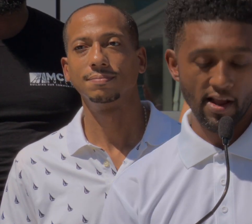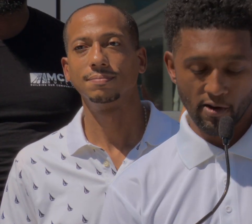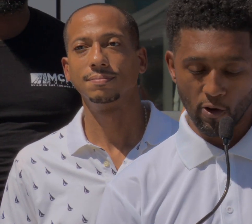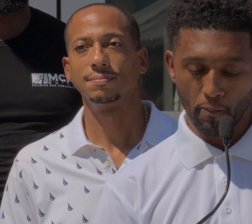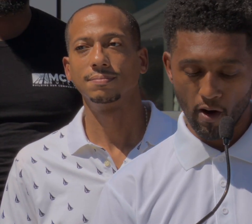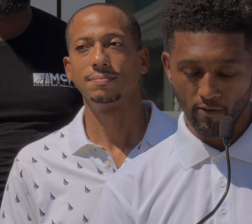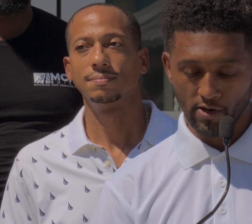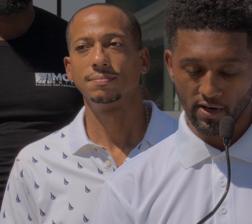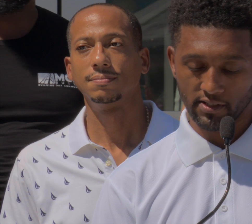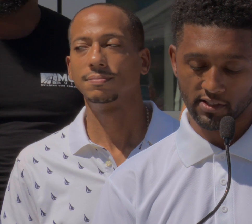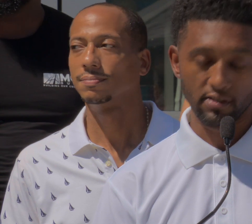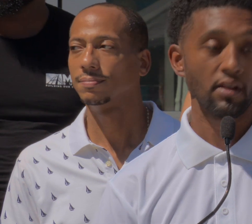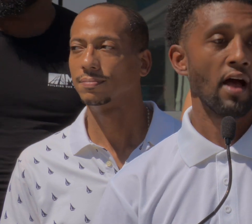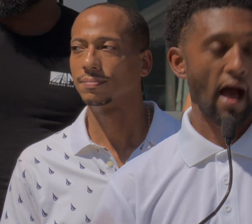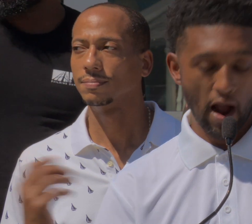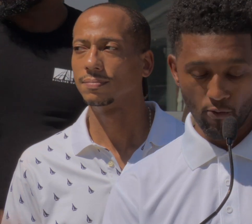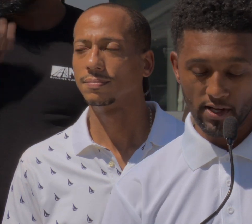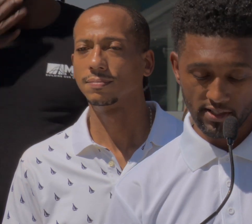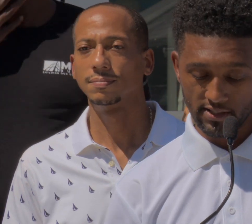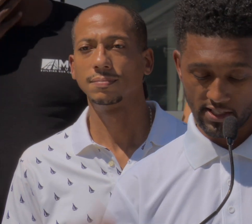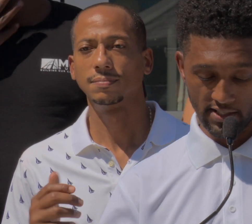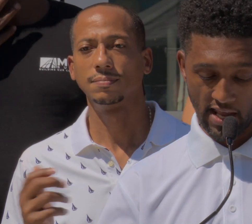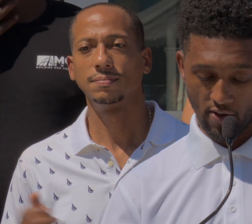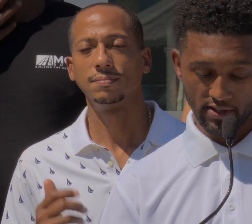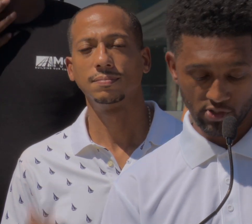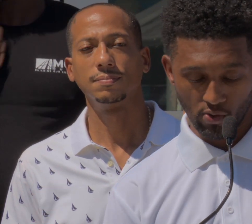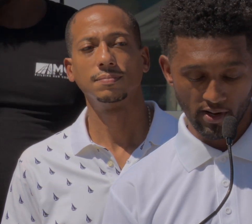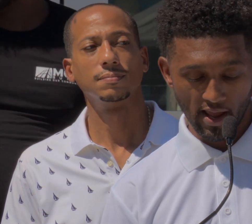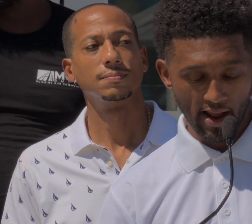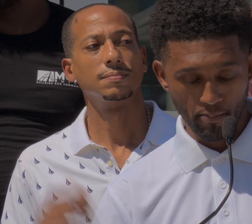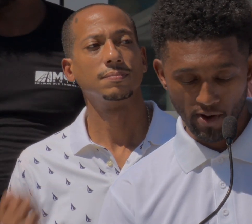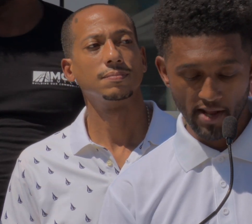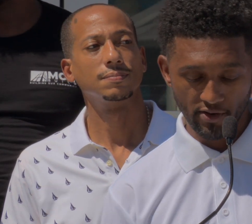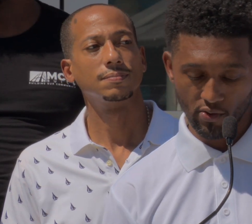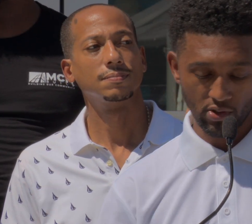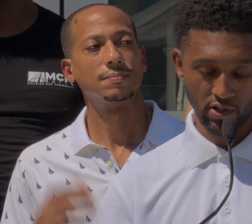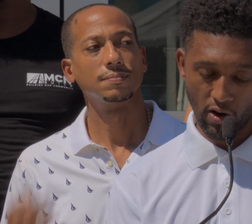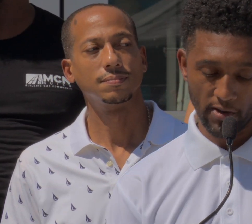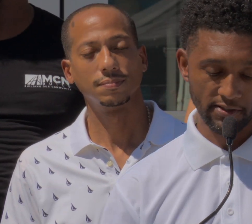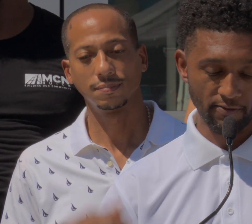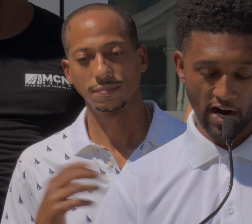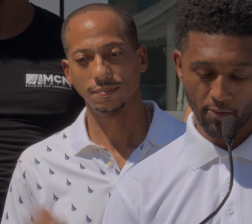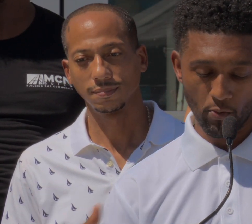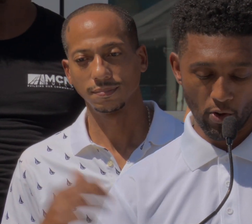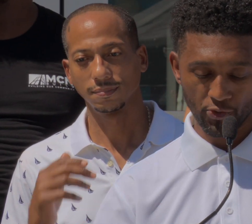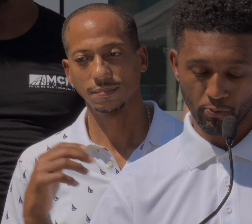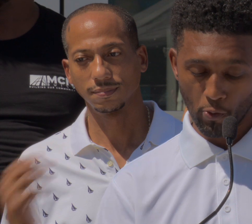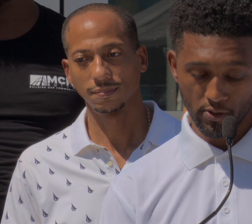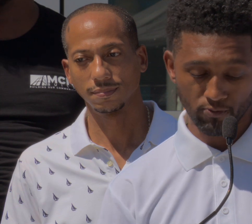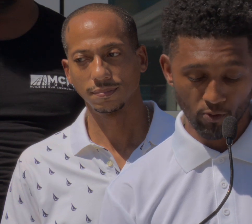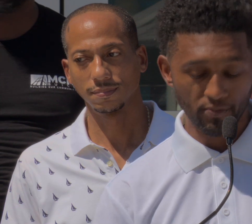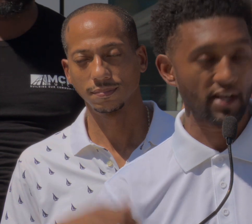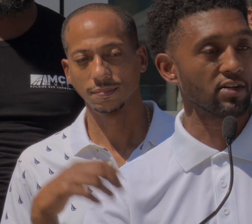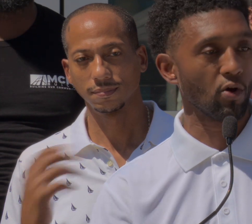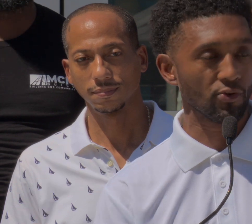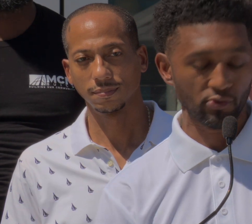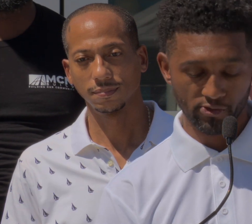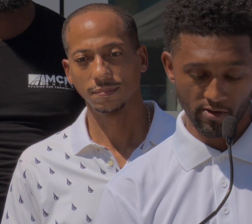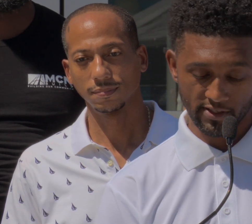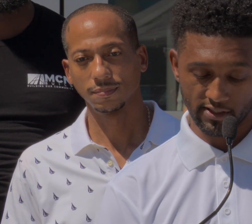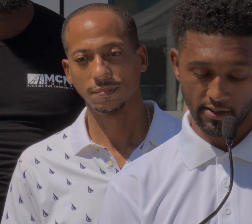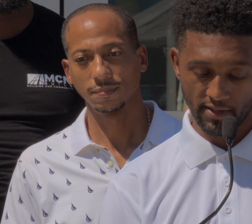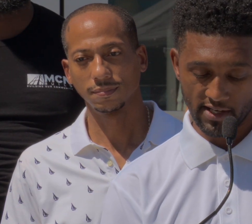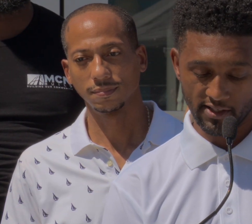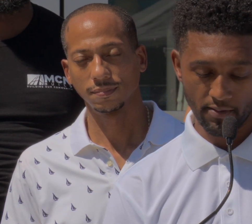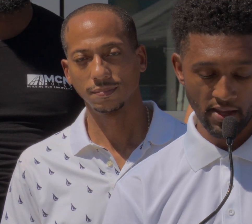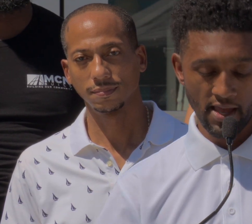Here at Carroll Park Recreation Center, our residents can now enjoy a brand new, large, dividable multipurpose room that can also